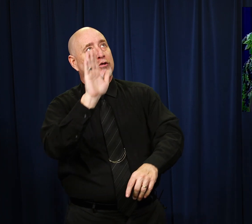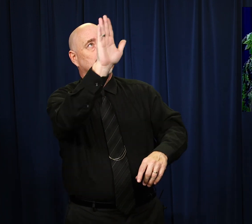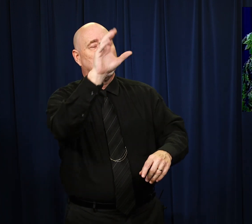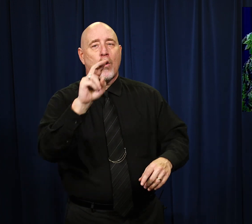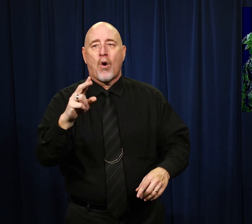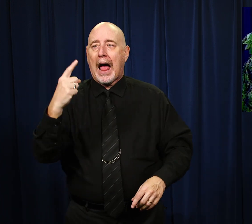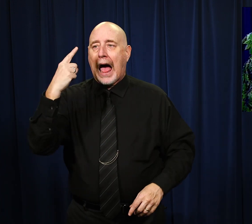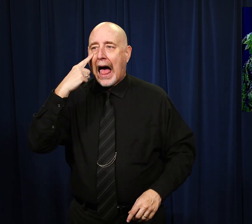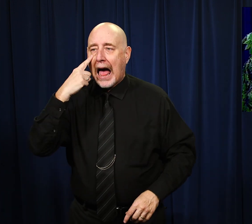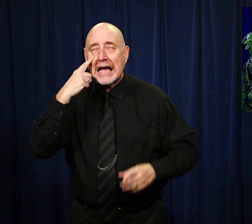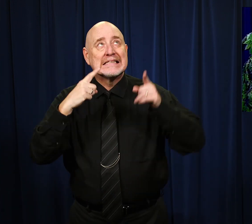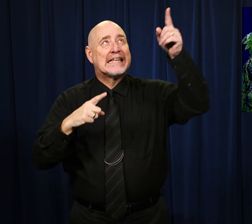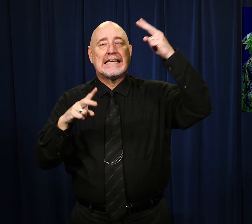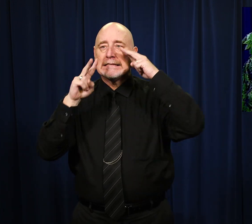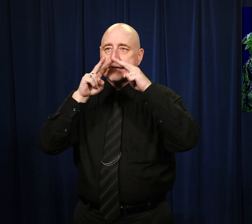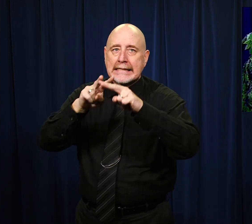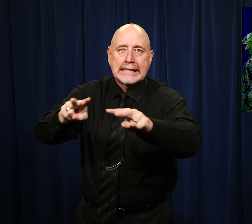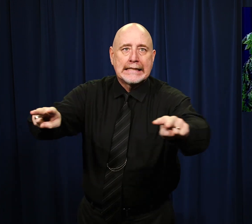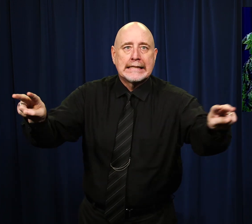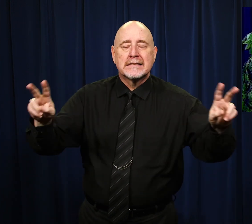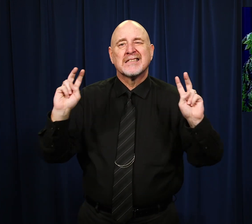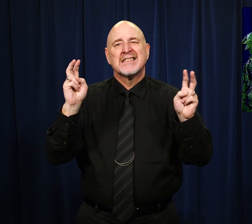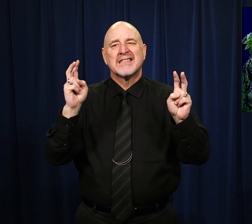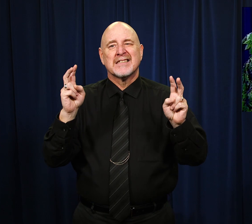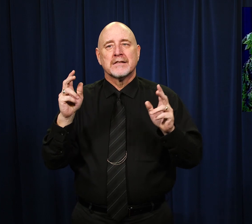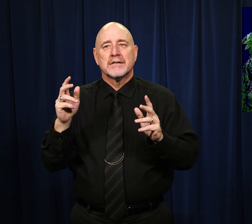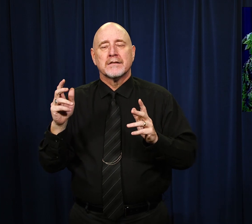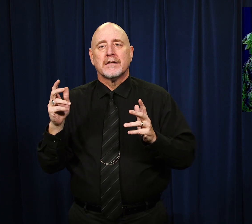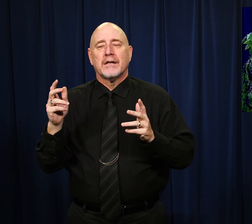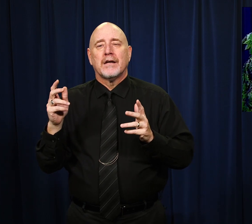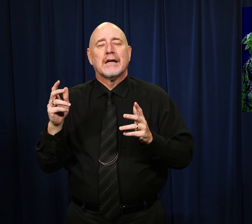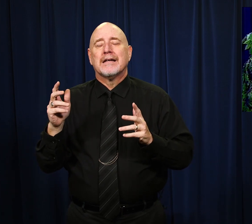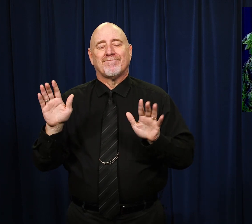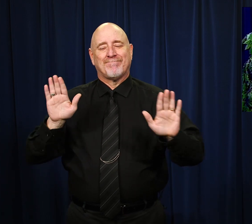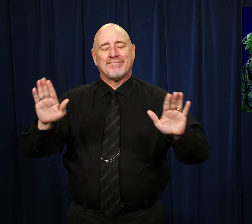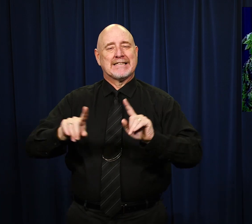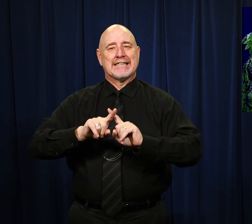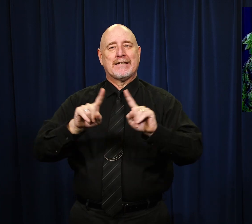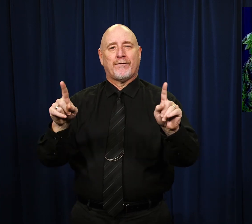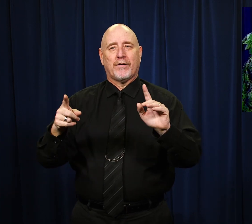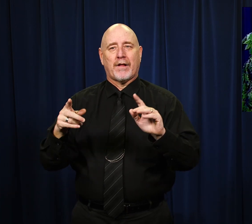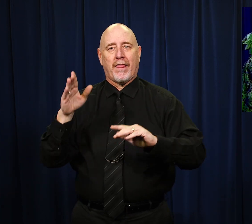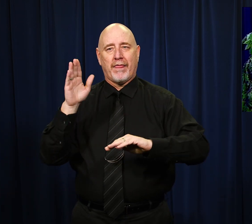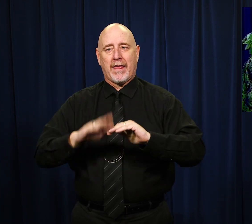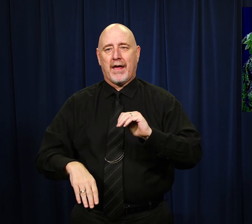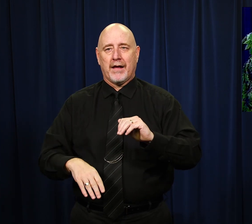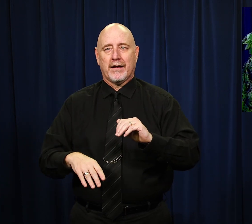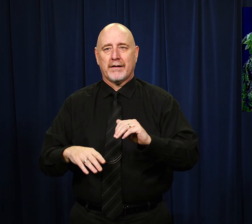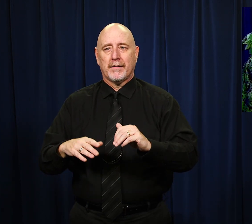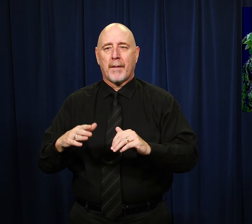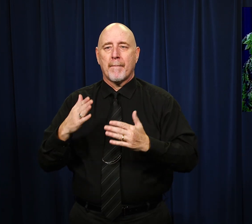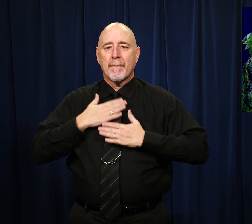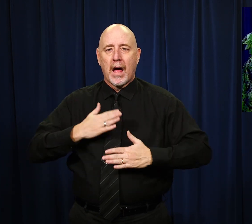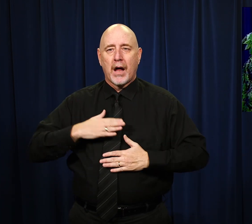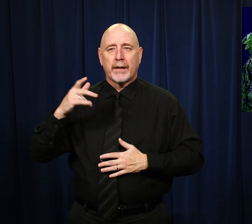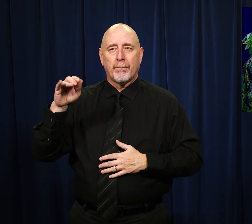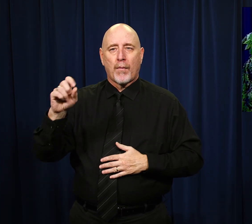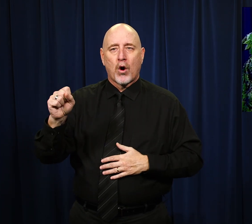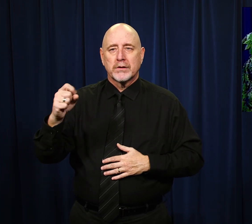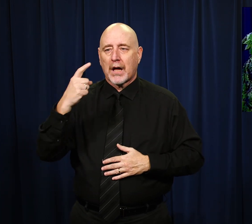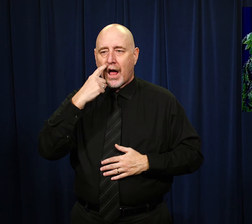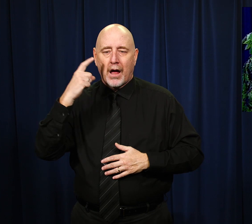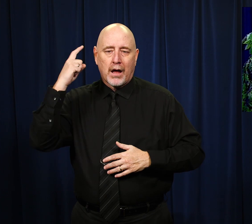or our eyes God sees, things like this. It's different than just calling names of parts of the body and